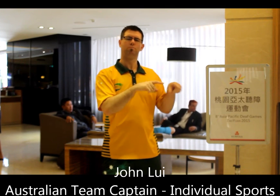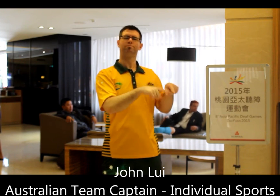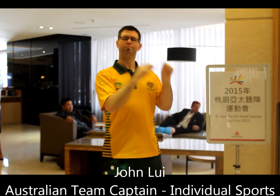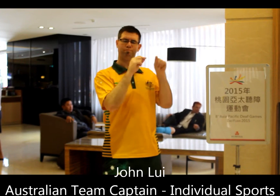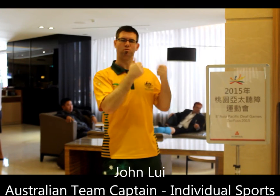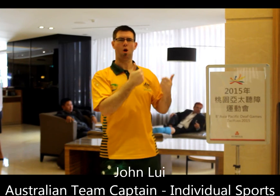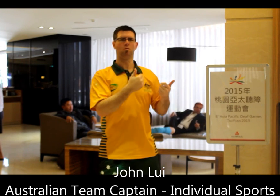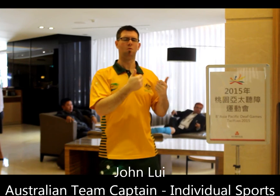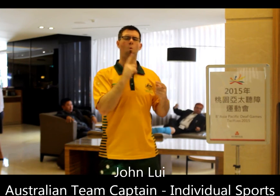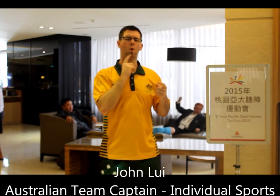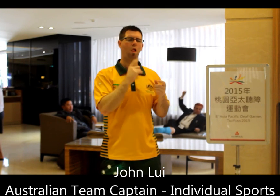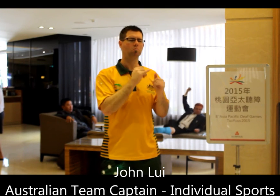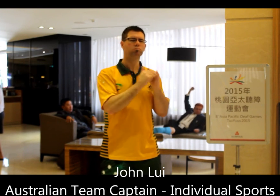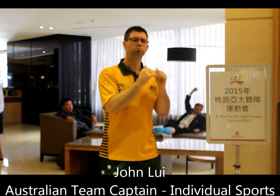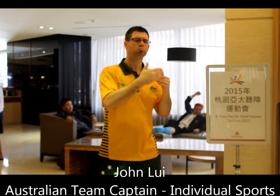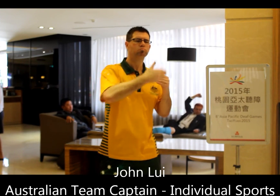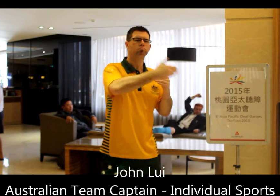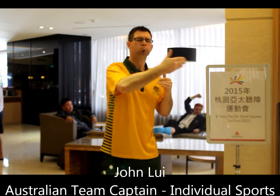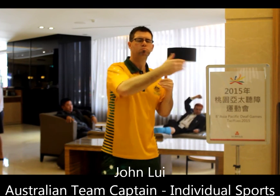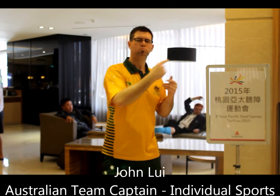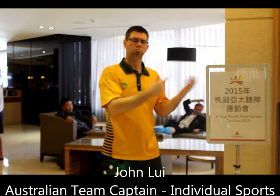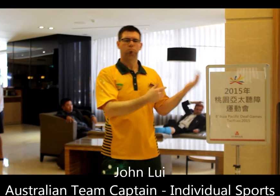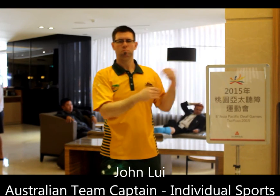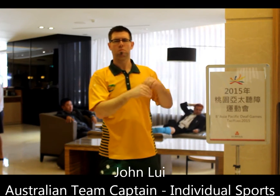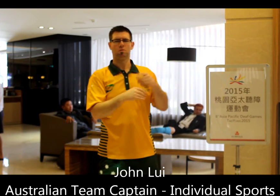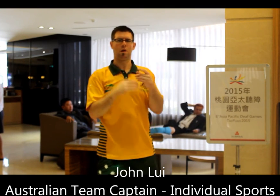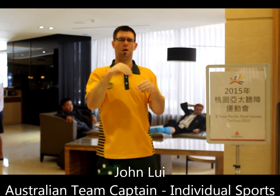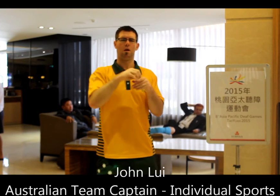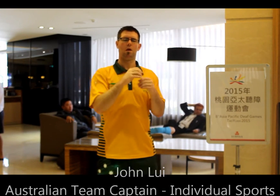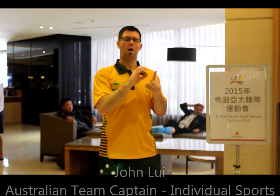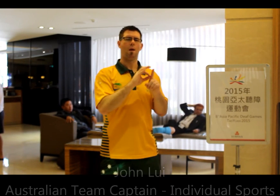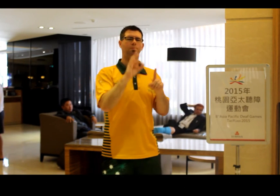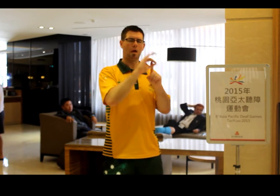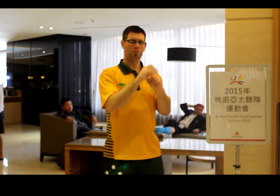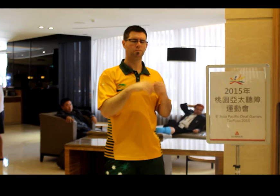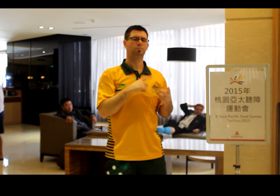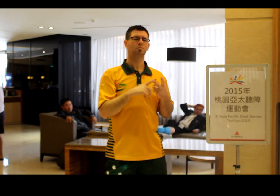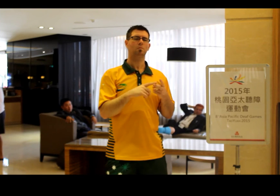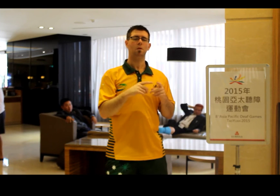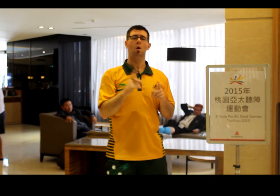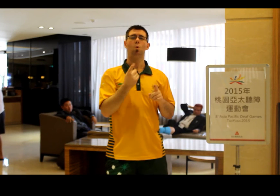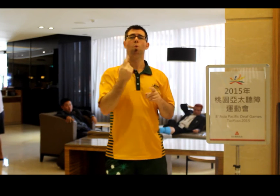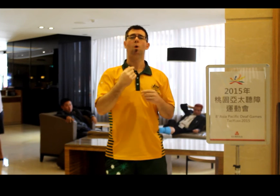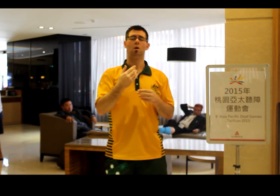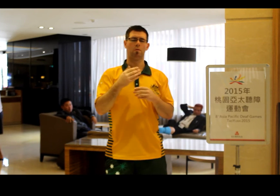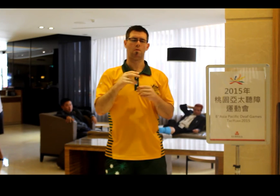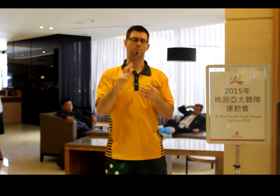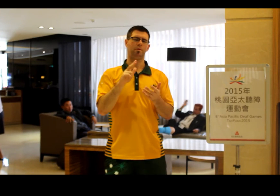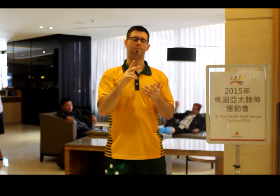in individual sports and he's been selected from that field. And he'll give an update later